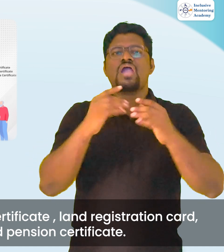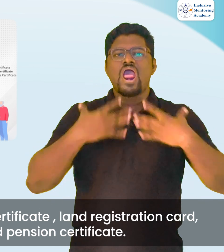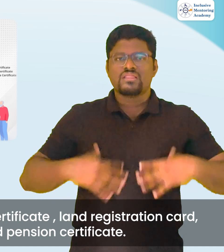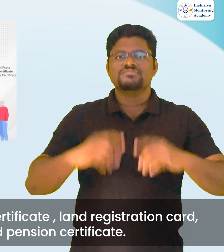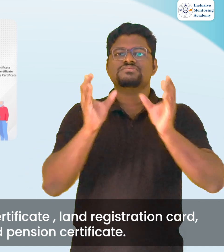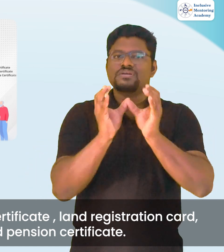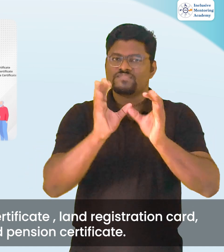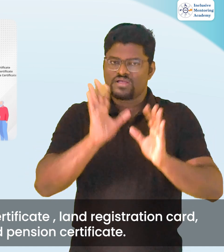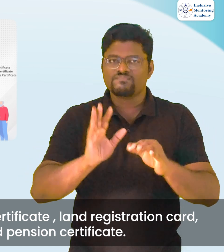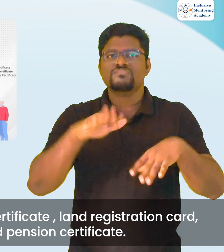certificate.